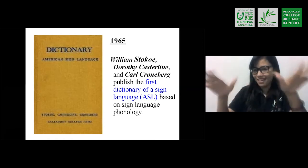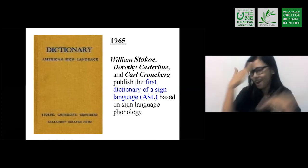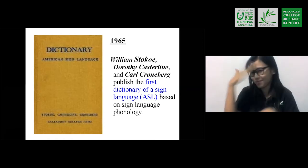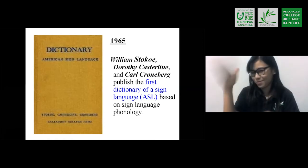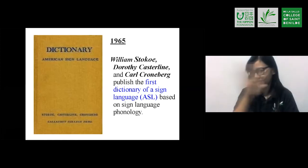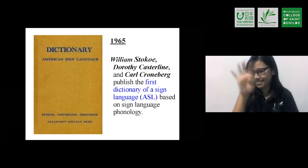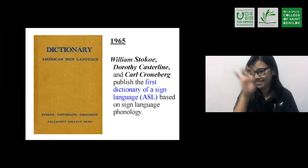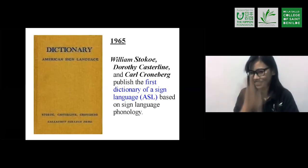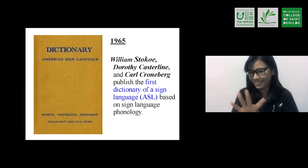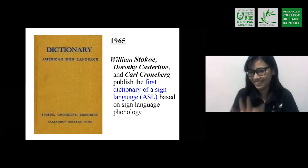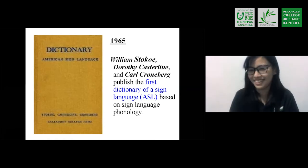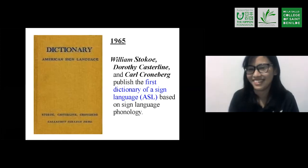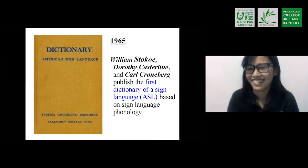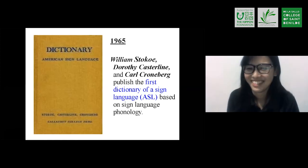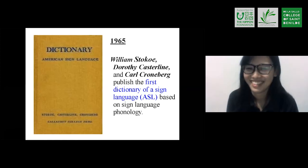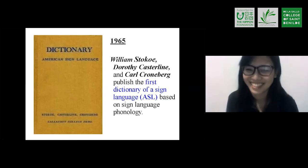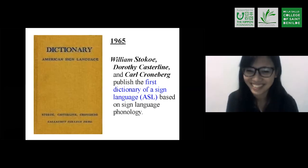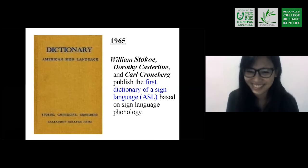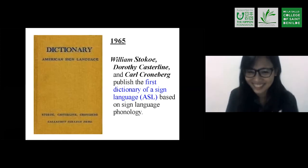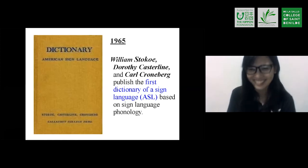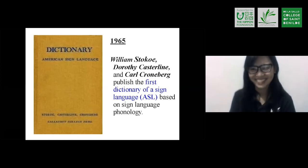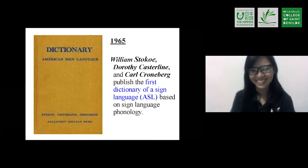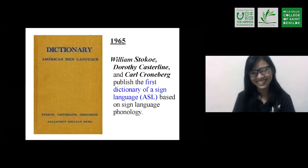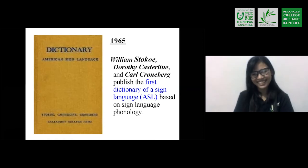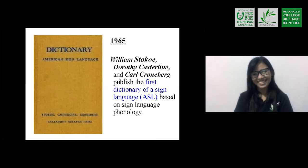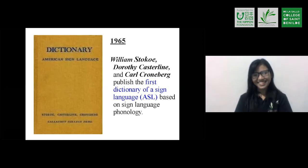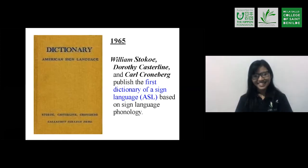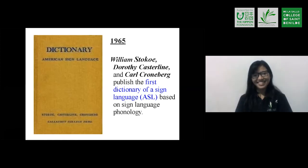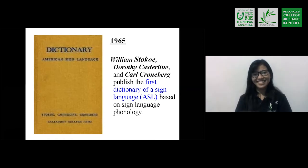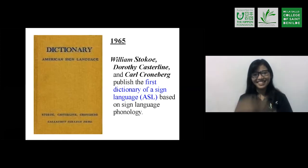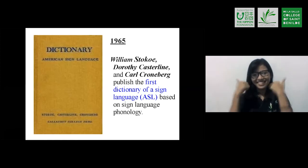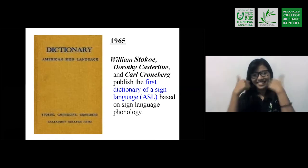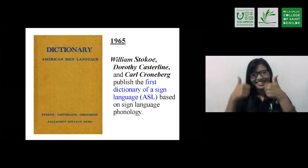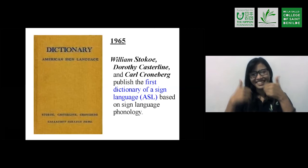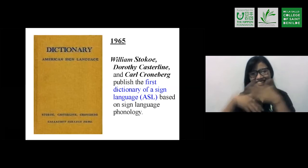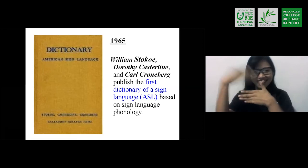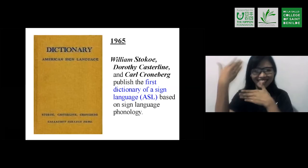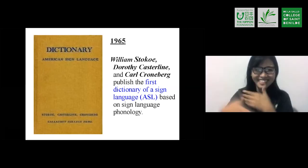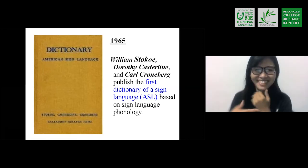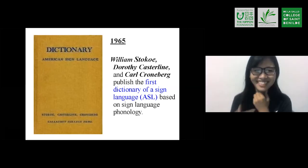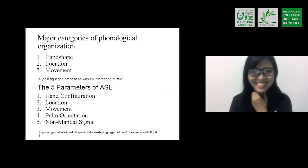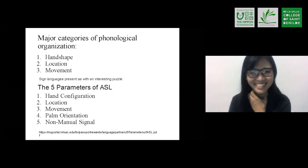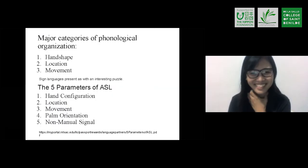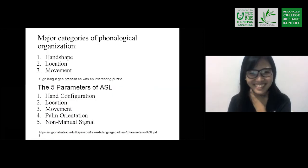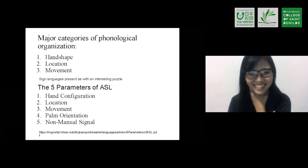So hopefully it will be a success, but we'll see